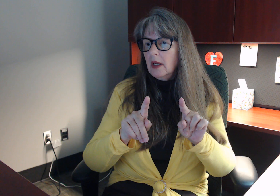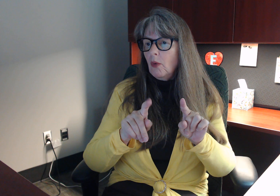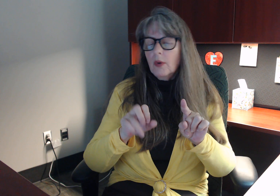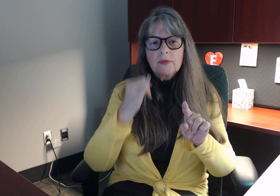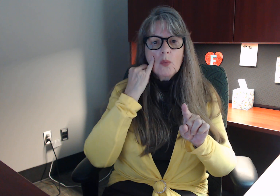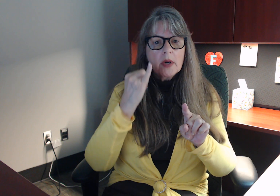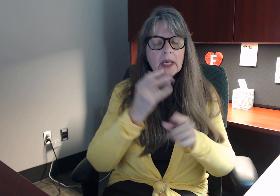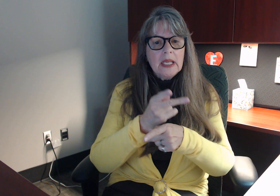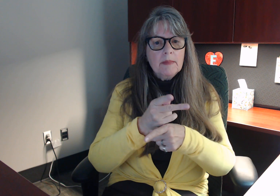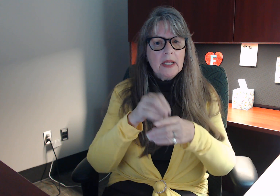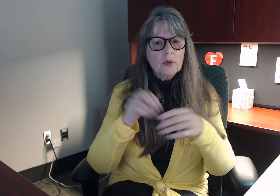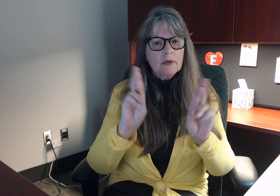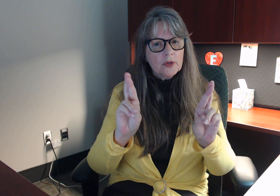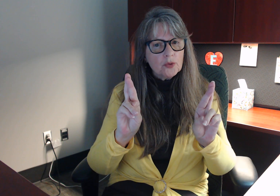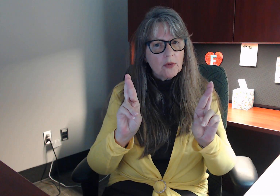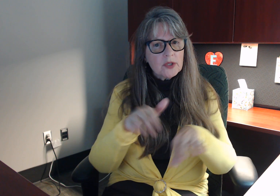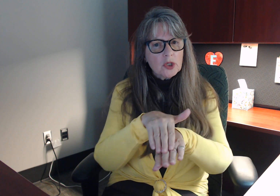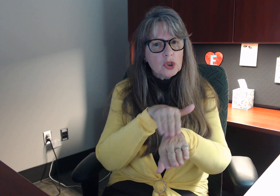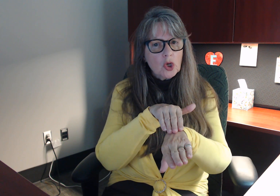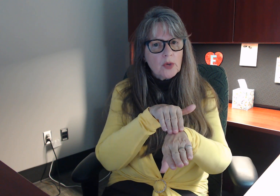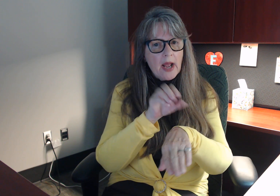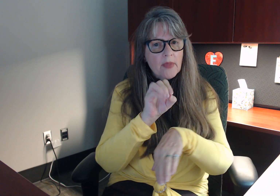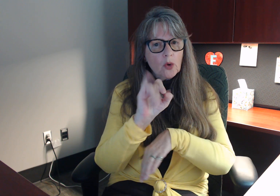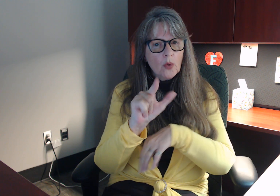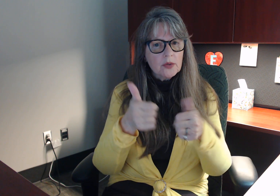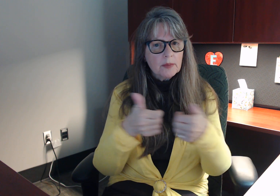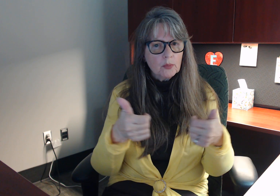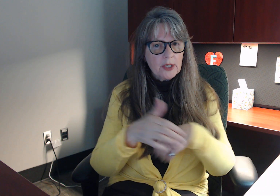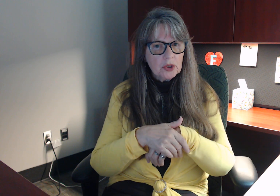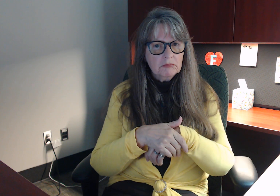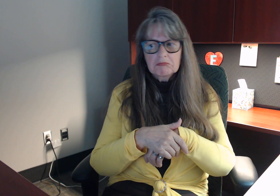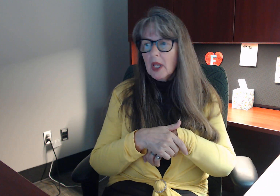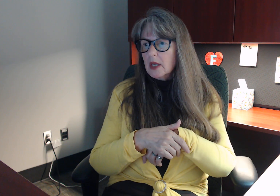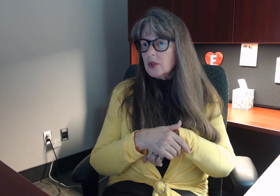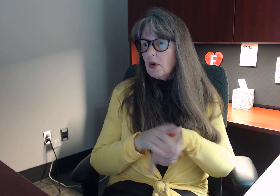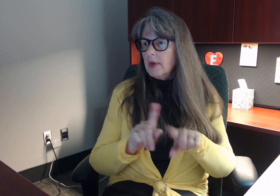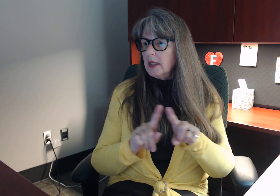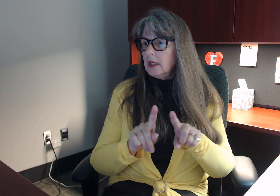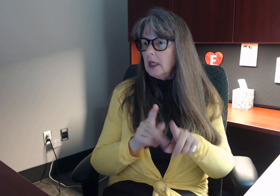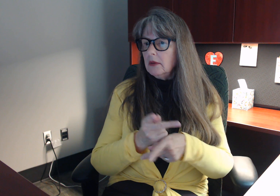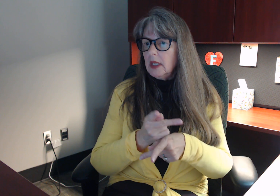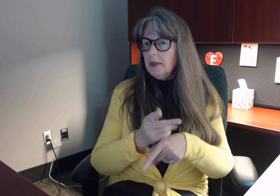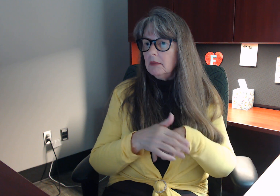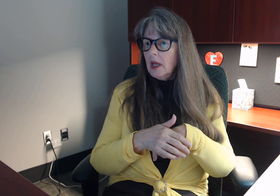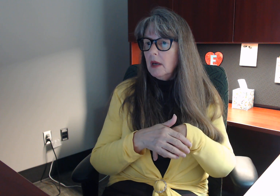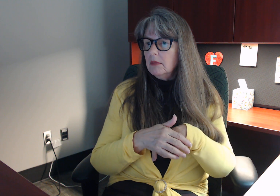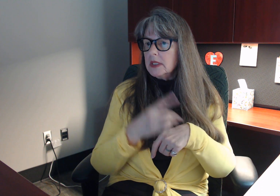Or if you want to keep it in the refrigerator, that's going to slow down that oil separation. So, but it'll keep it, it says for